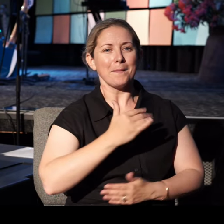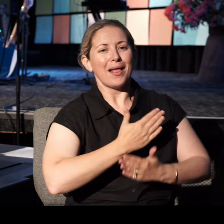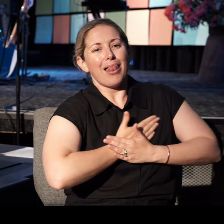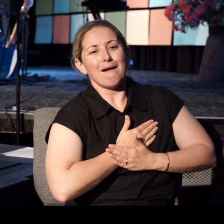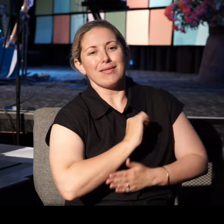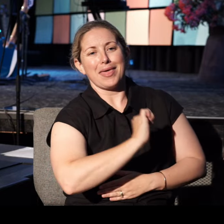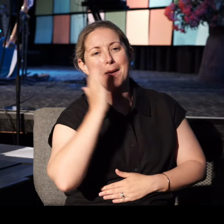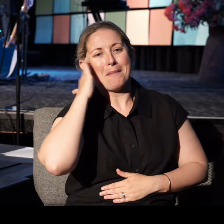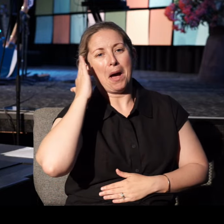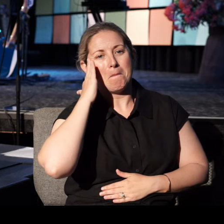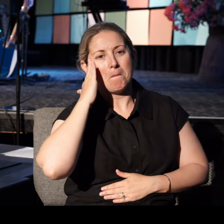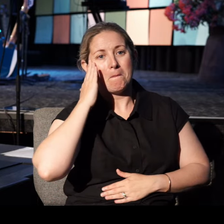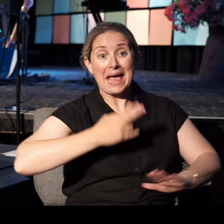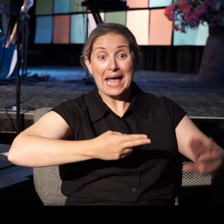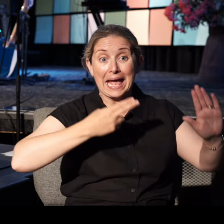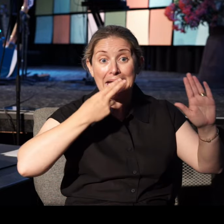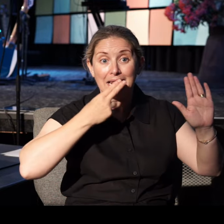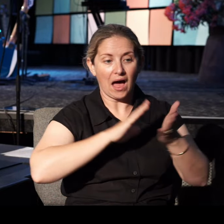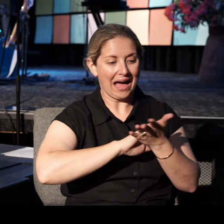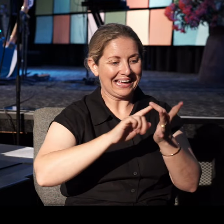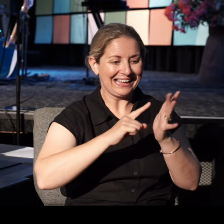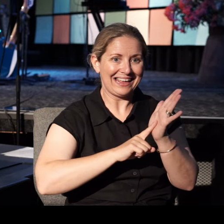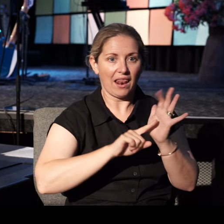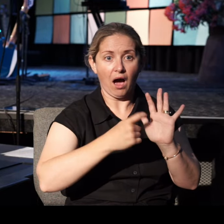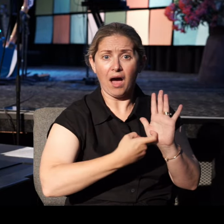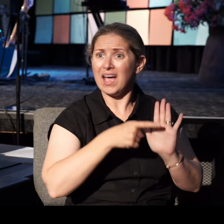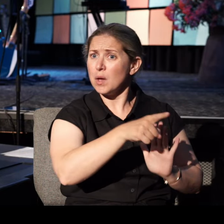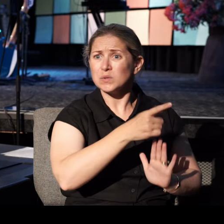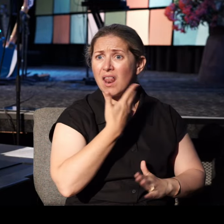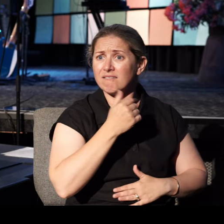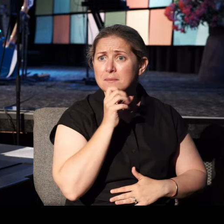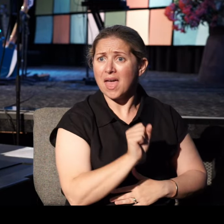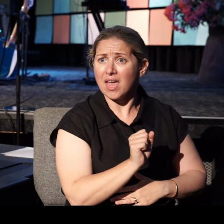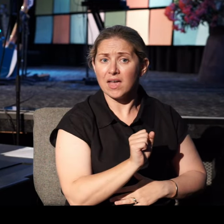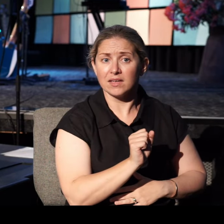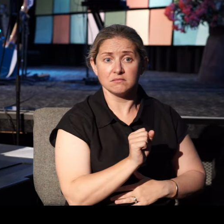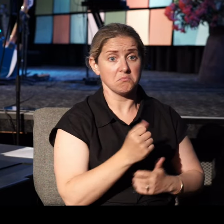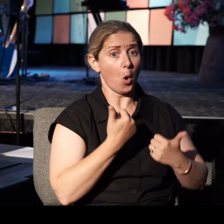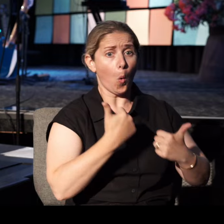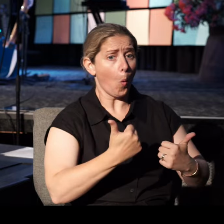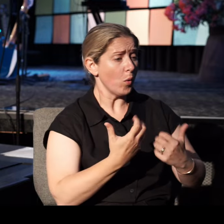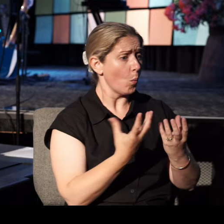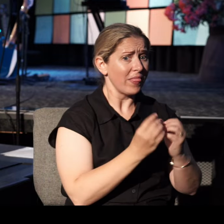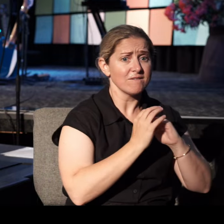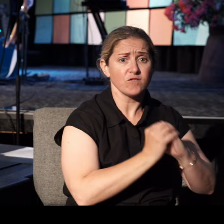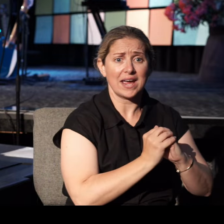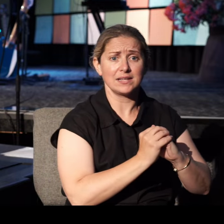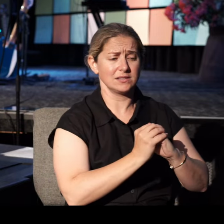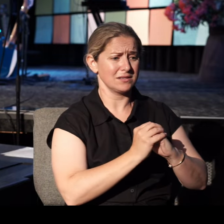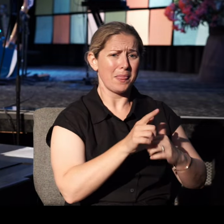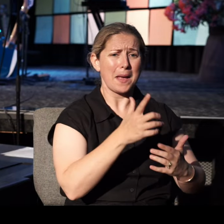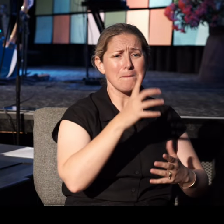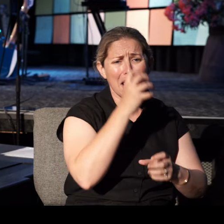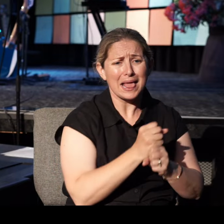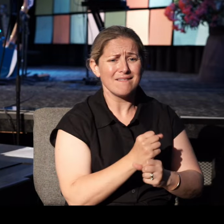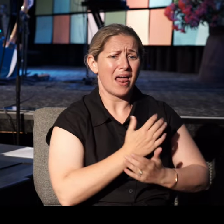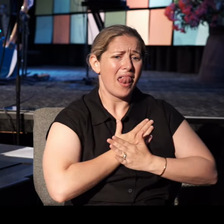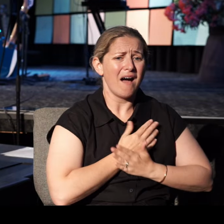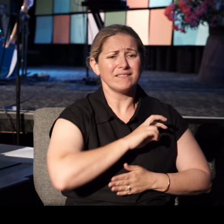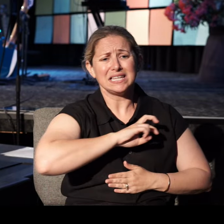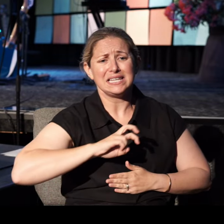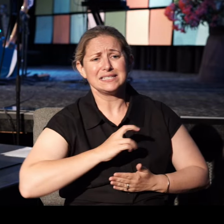mum. Hitler did. That they might be good to their friends. They might believe love is love. All kinds of